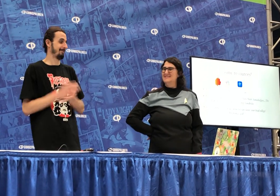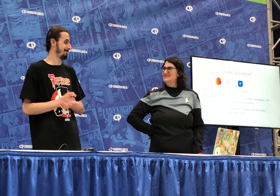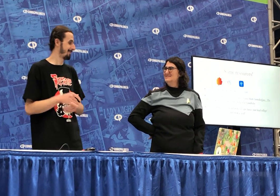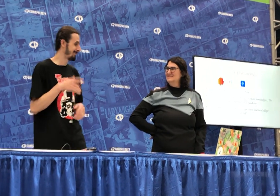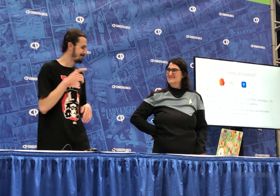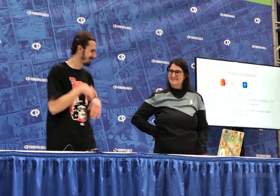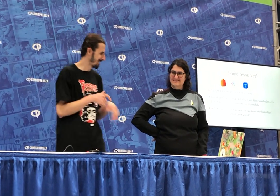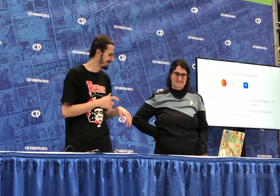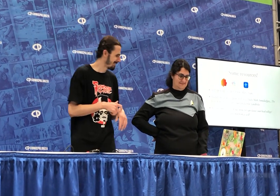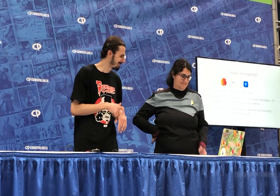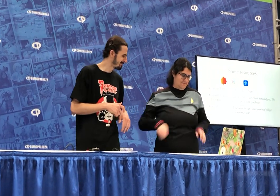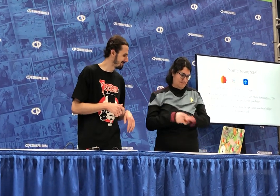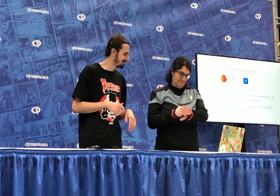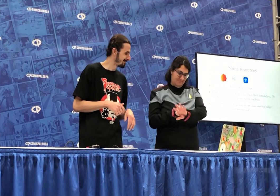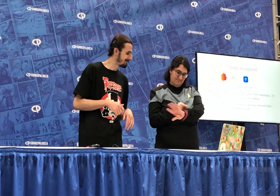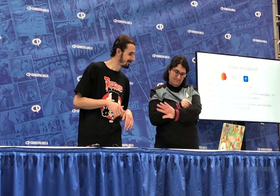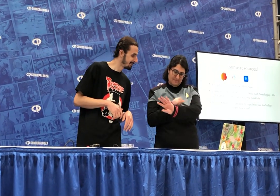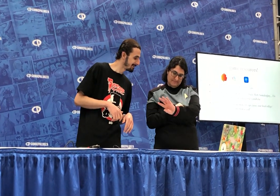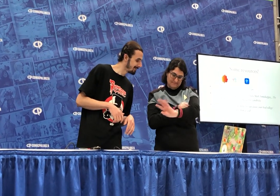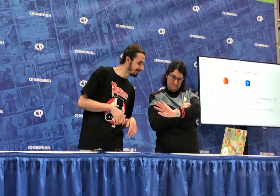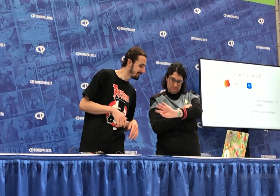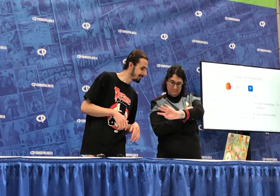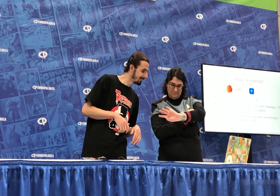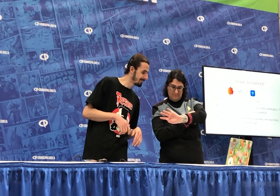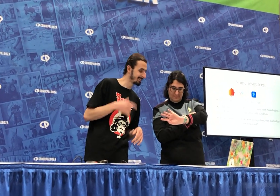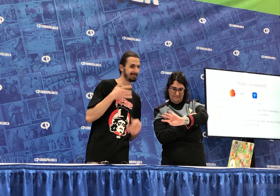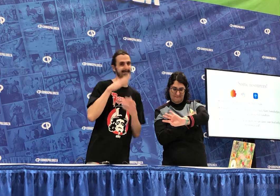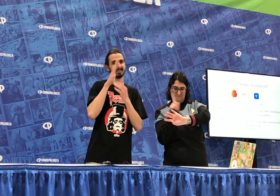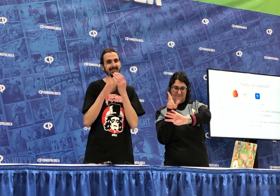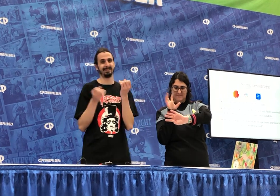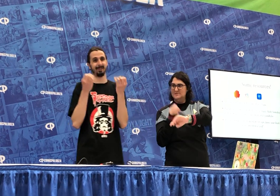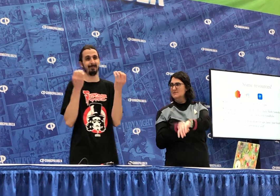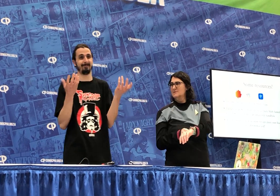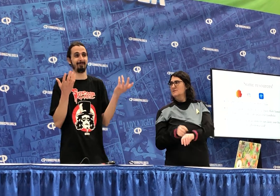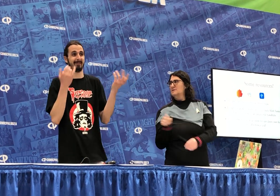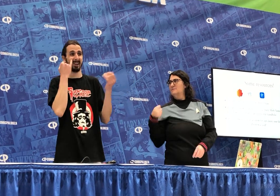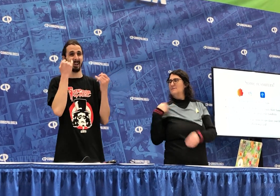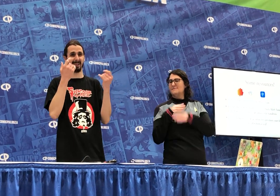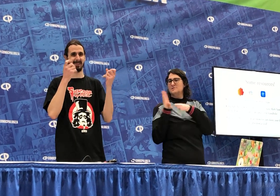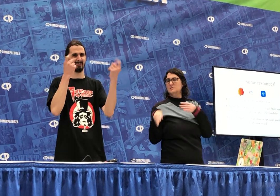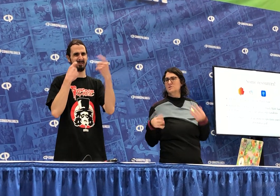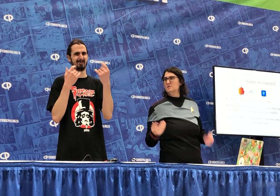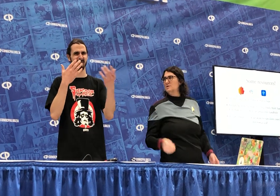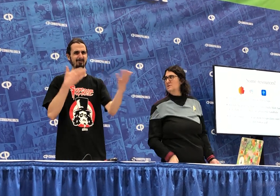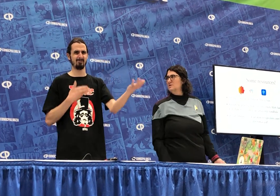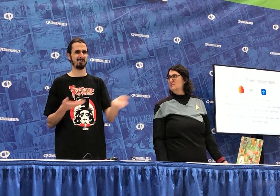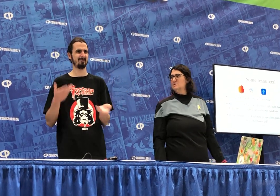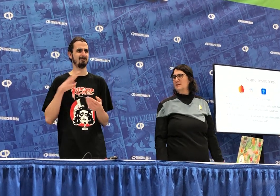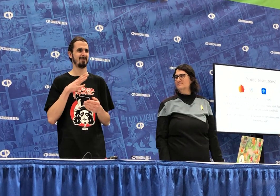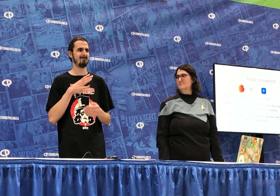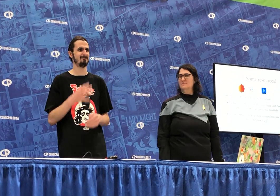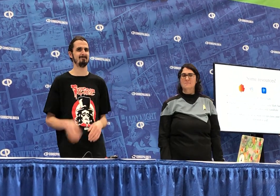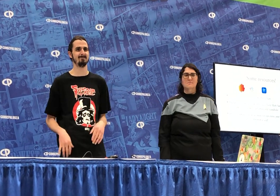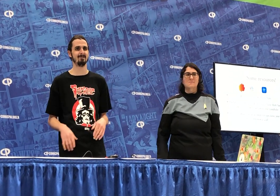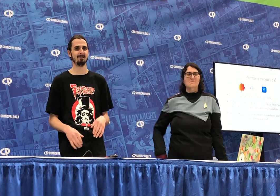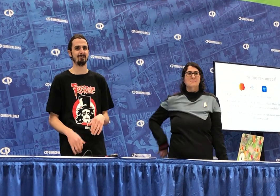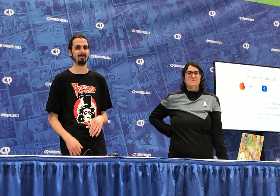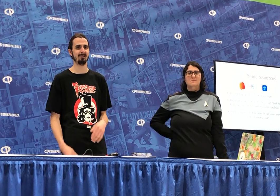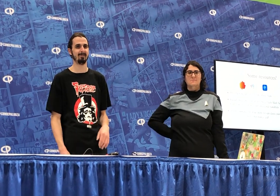All right, what time is it? Sarah said, I've got, it's time to end. Mark said, any other questions? So you're always welcome to come up and